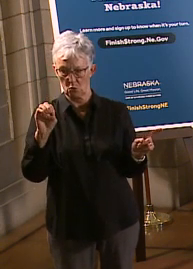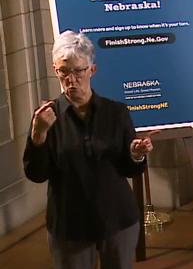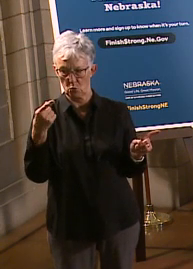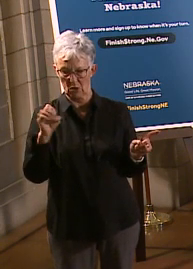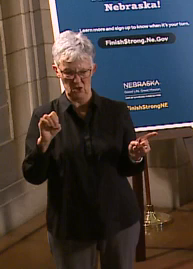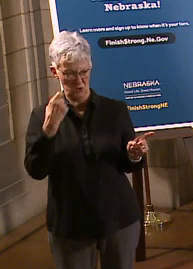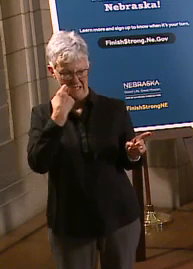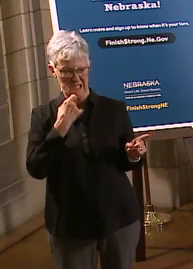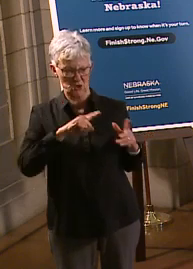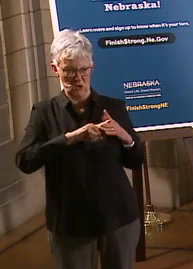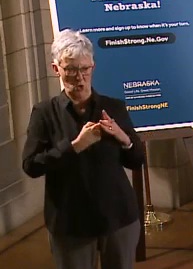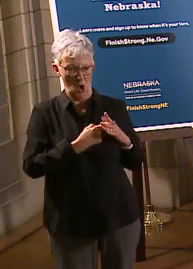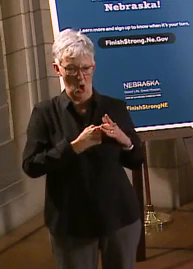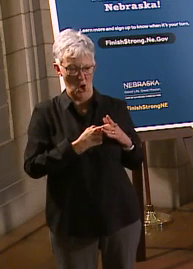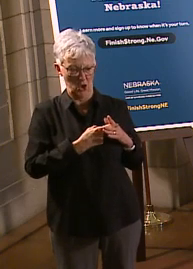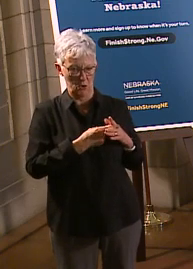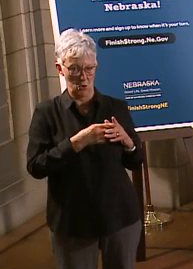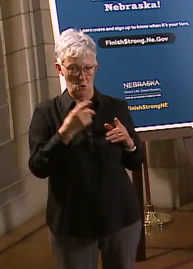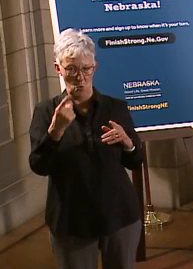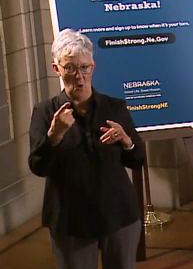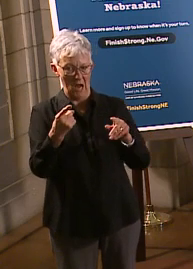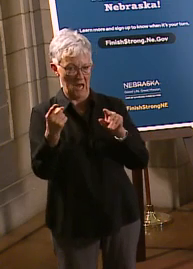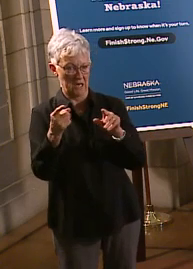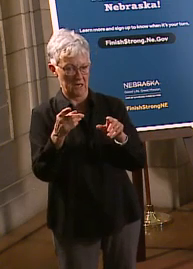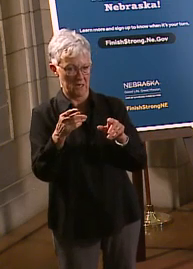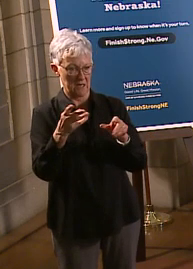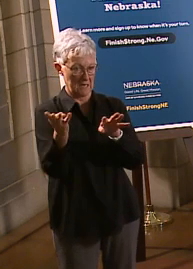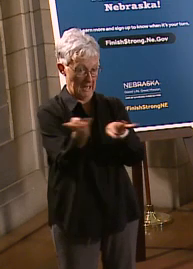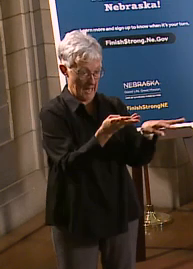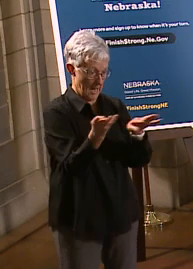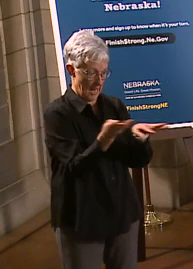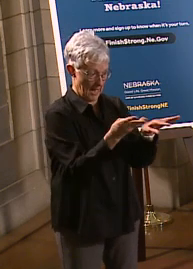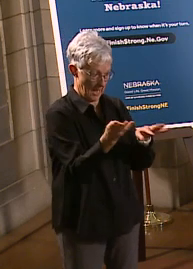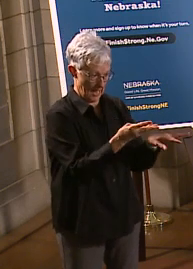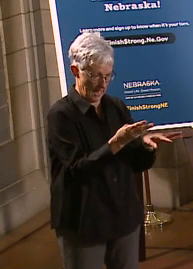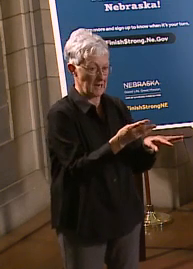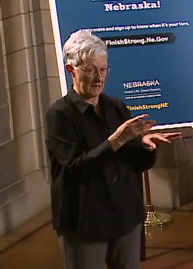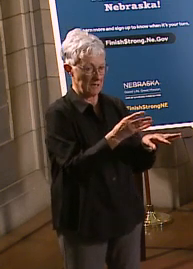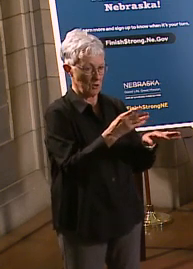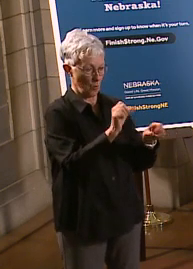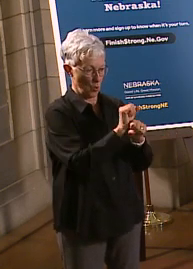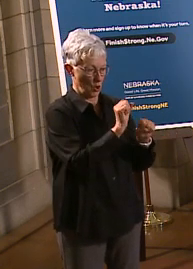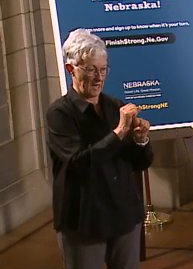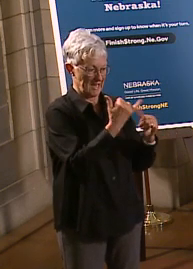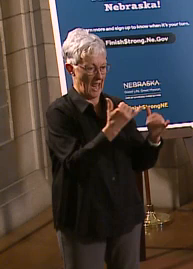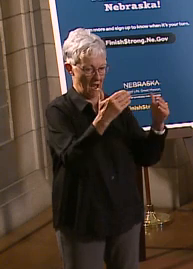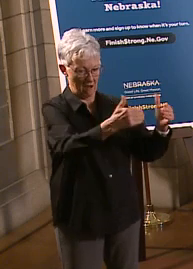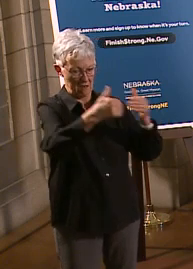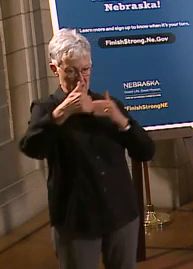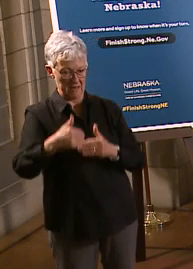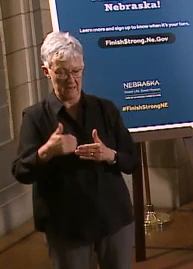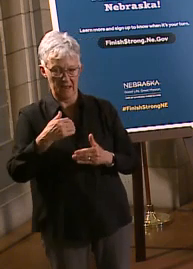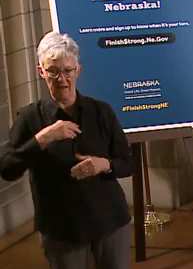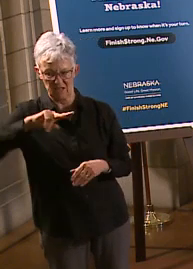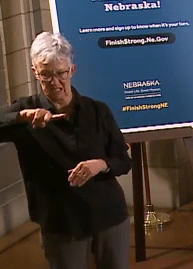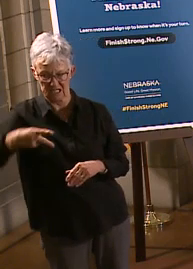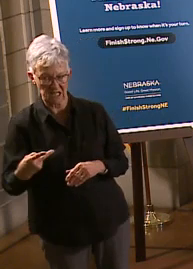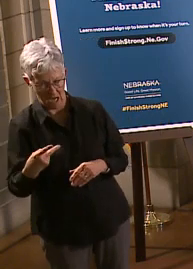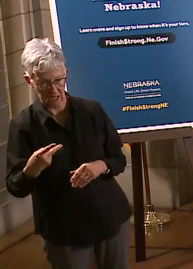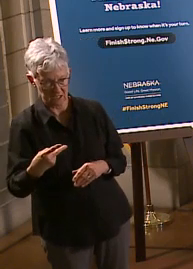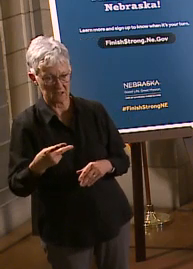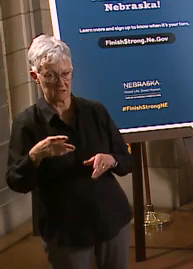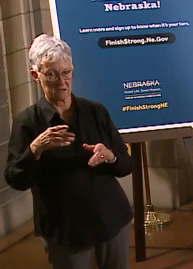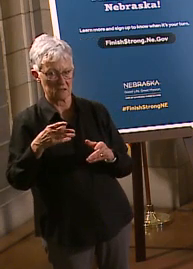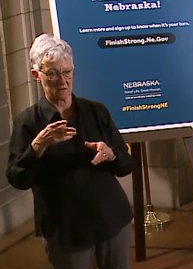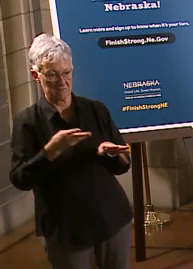end of January, and the second line for the syringes is starting up, is going through validation now. So we are currently making in the order